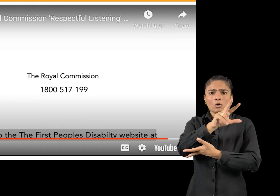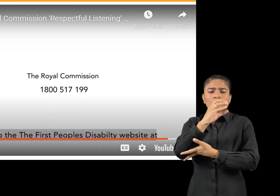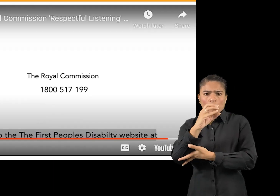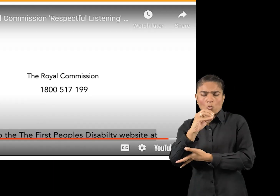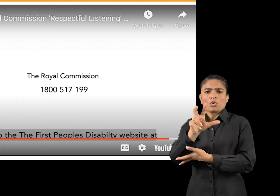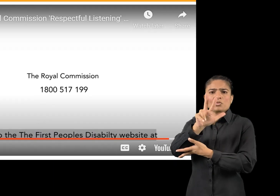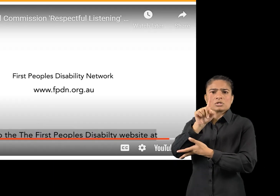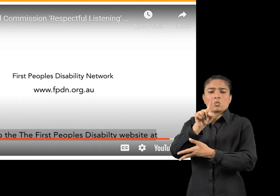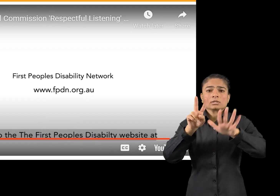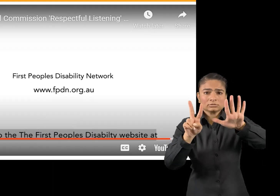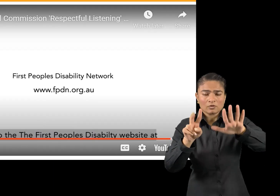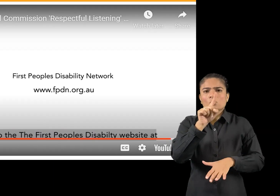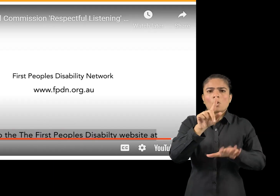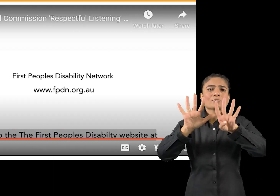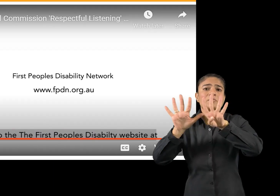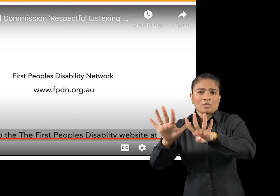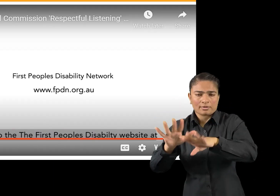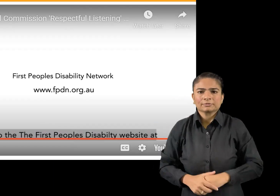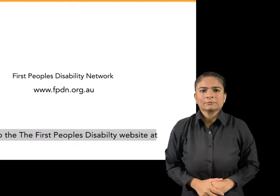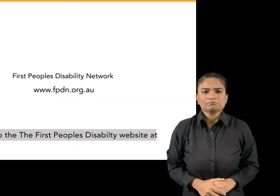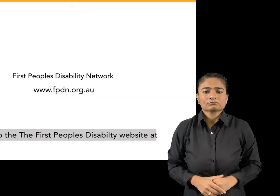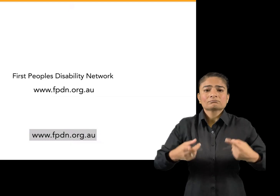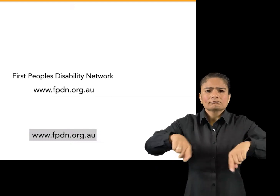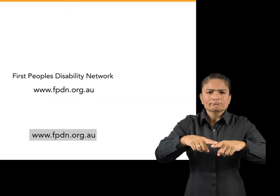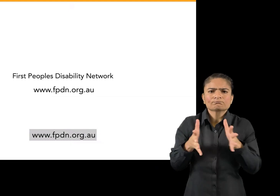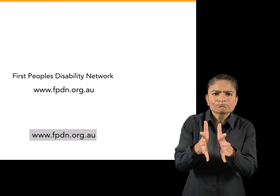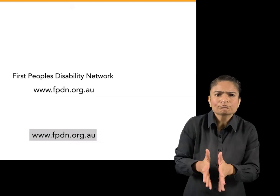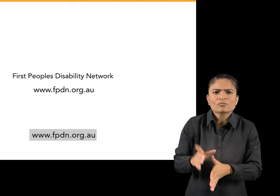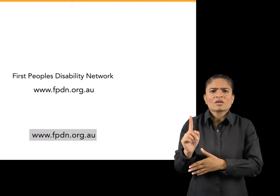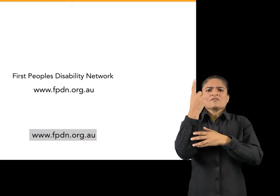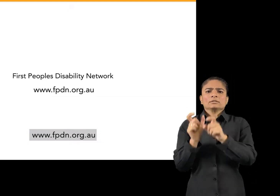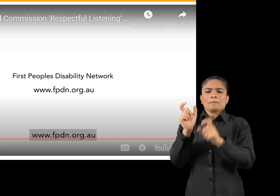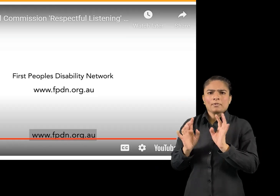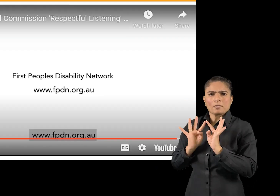Or go to the First Peoples Disability website at